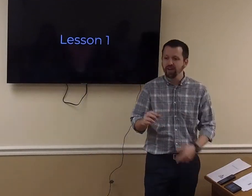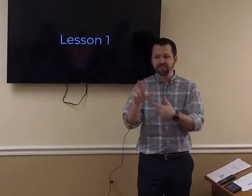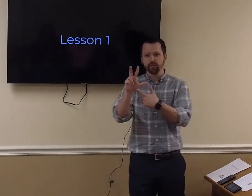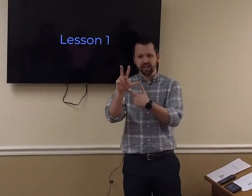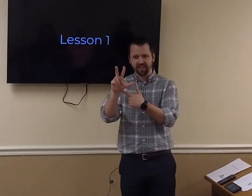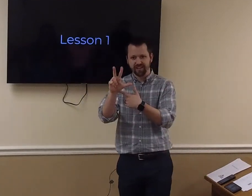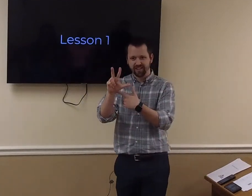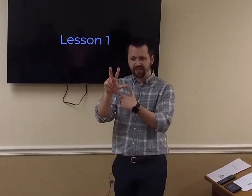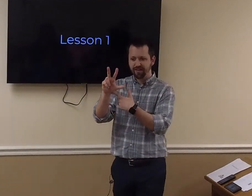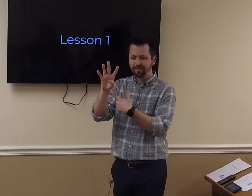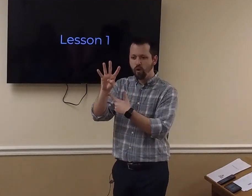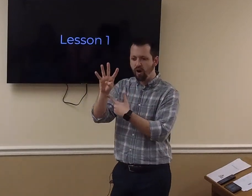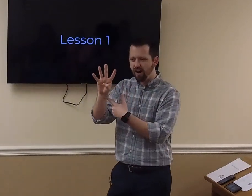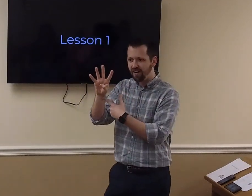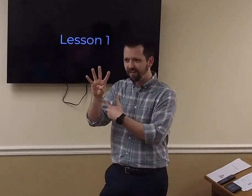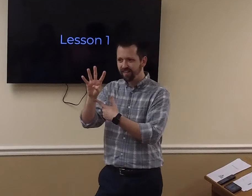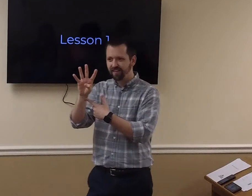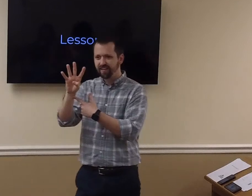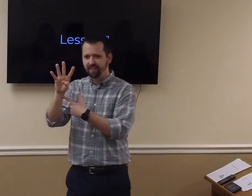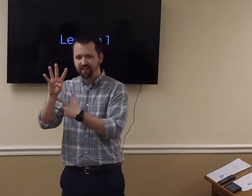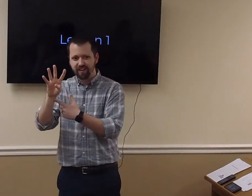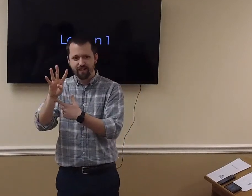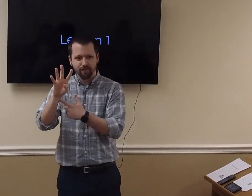yeah, Numbers. 3, Yes. 4, 5.